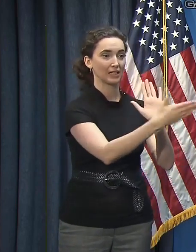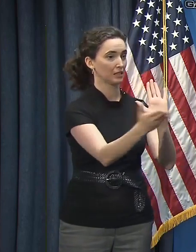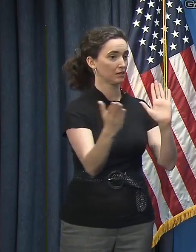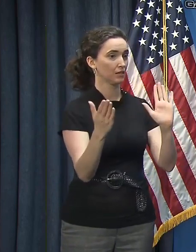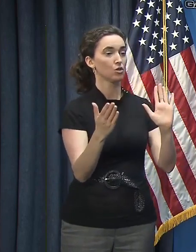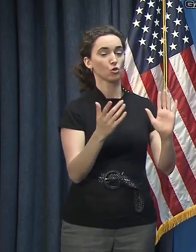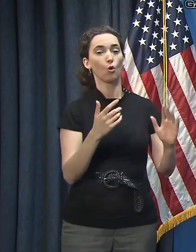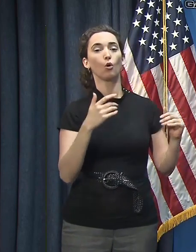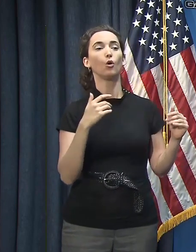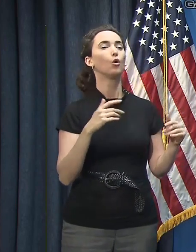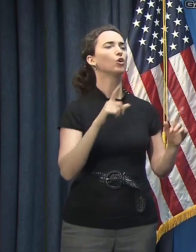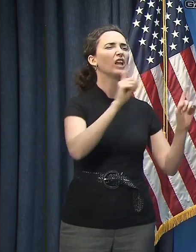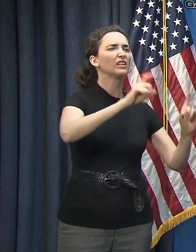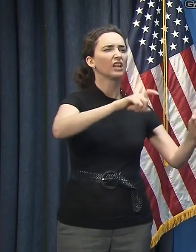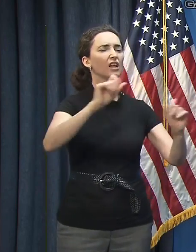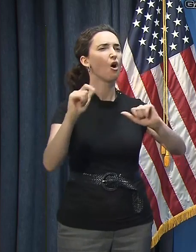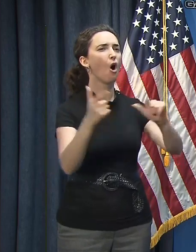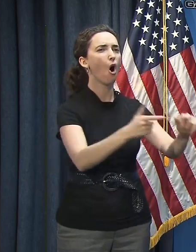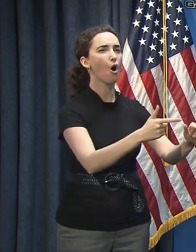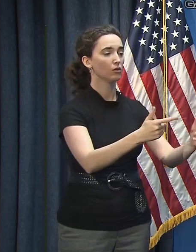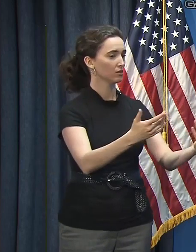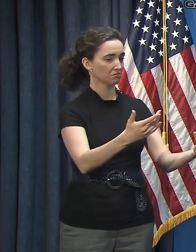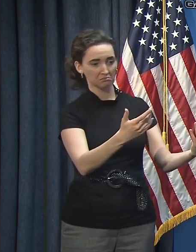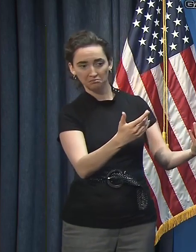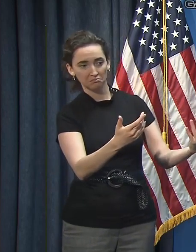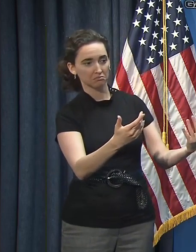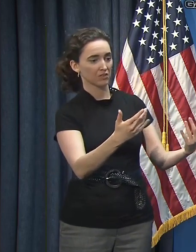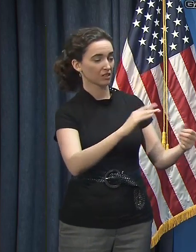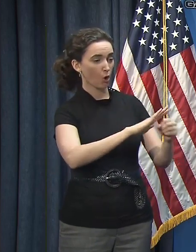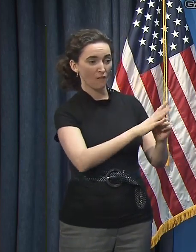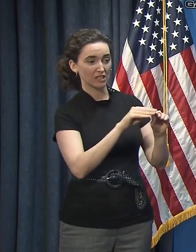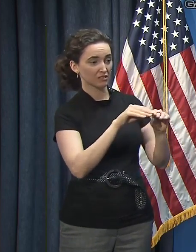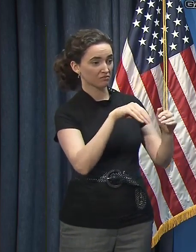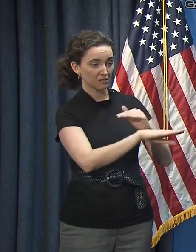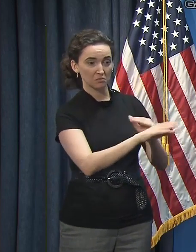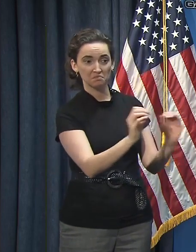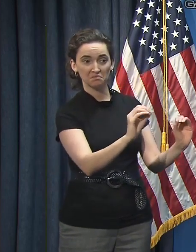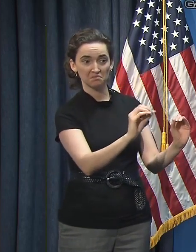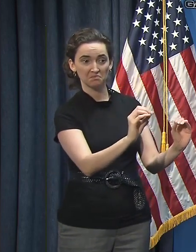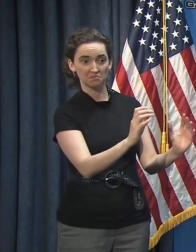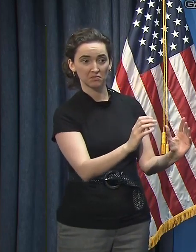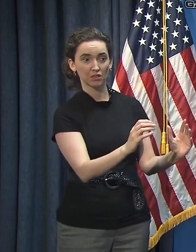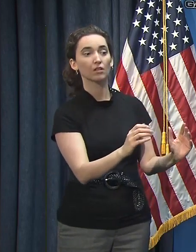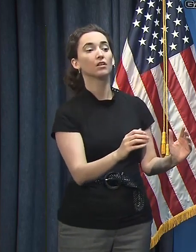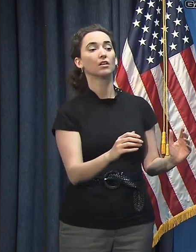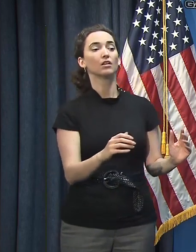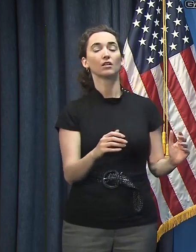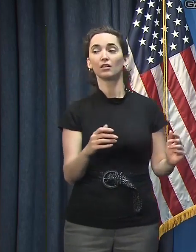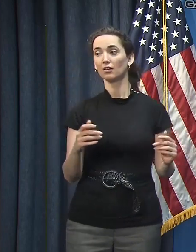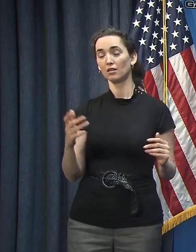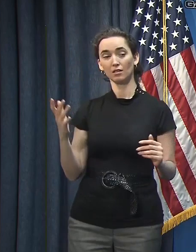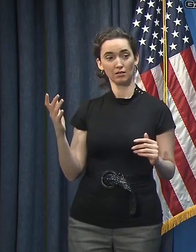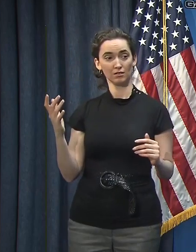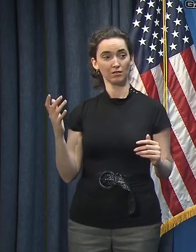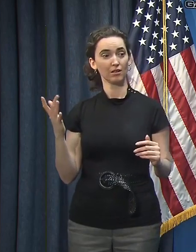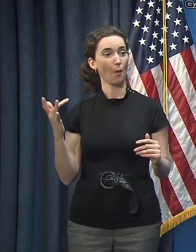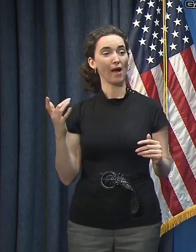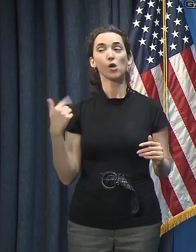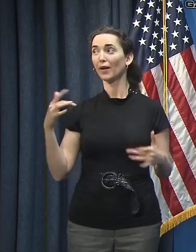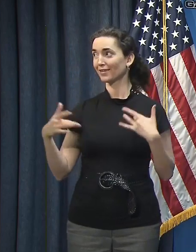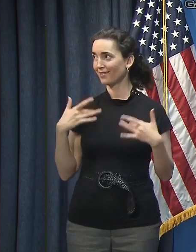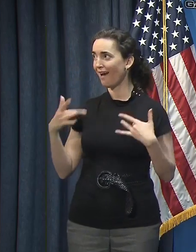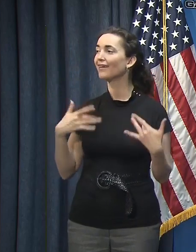think I would start going out and testing entire facilities that have no indication that COVID has reached their doors, especially given that while we are excited and